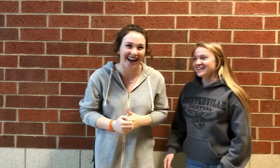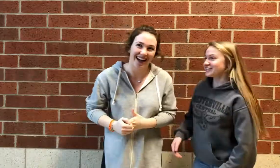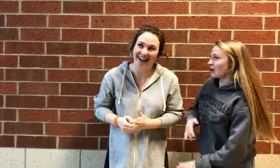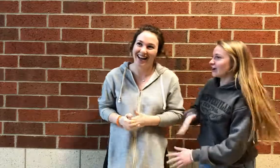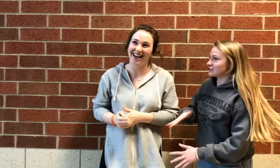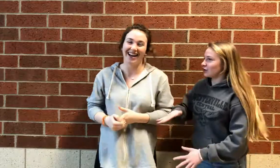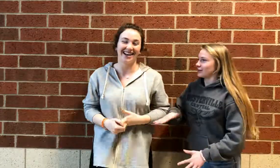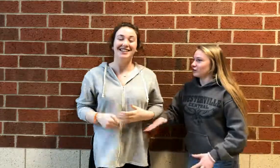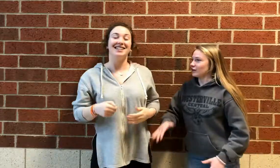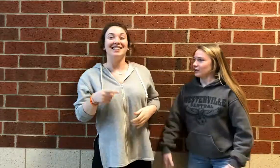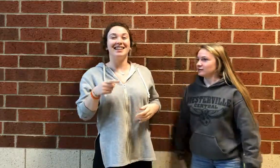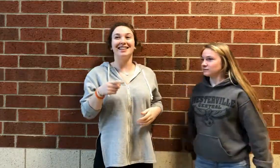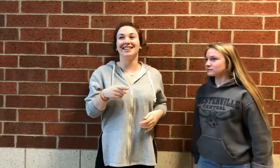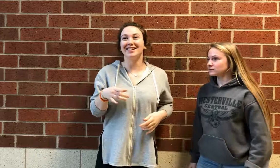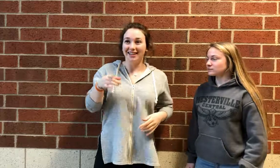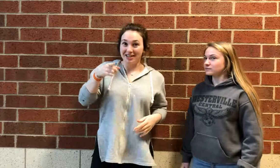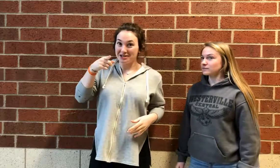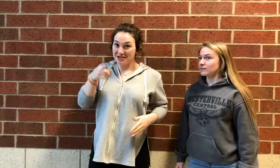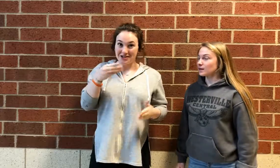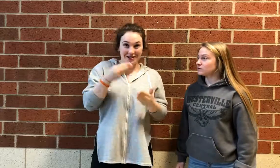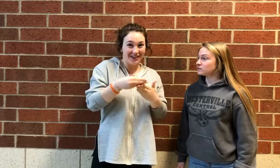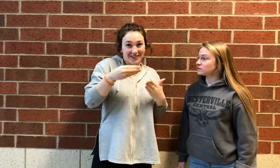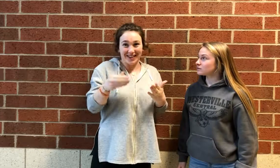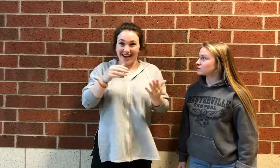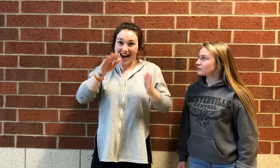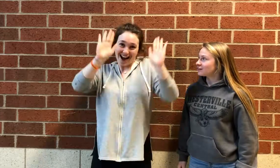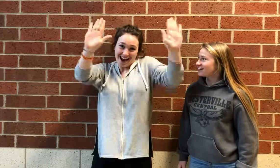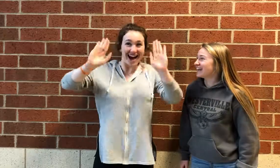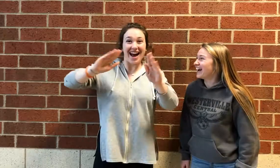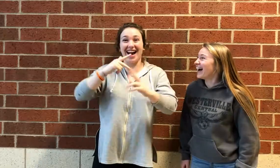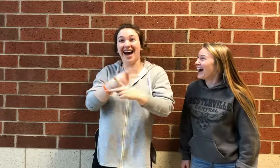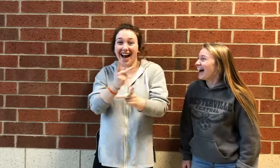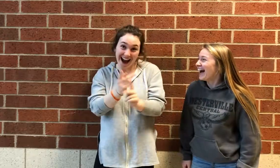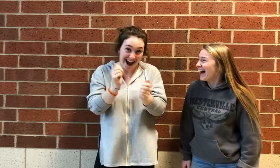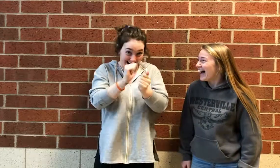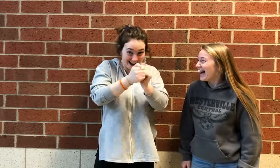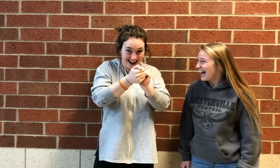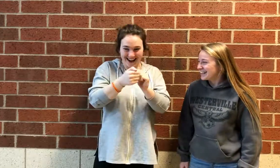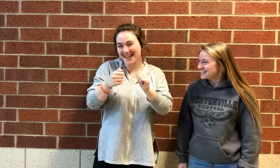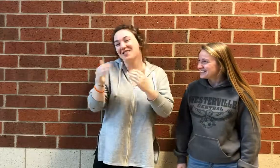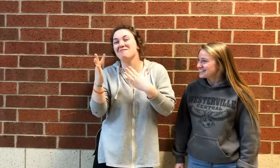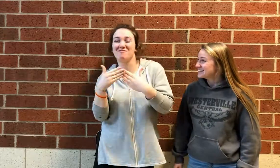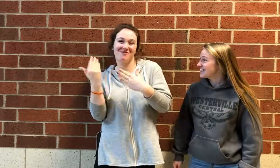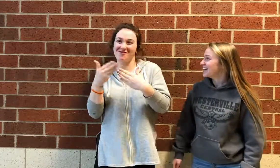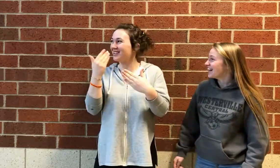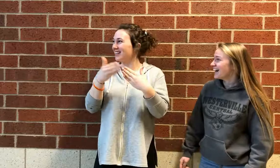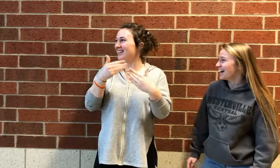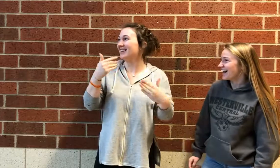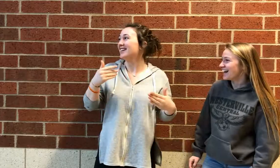Go ahead. Start it. All right. You order amazing product towel. Easy. You call.